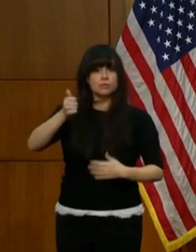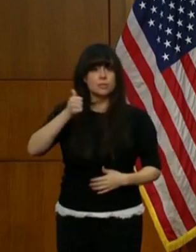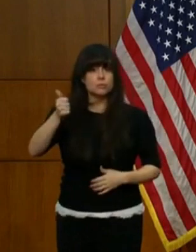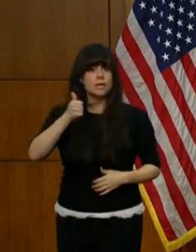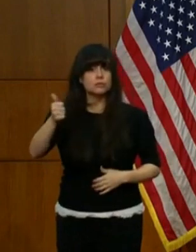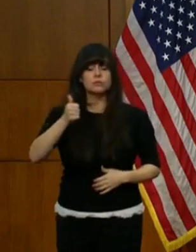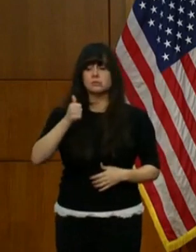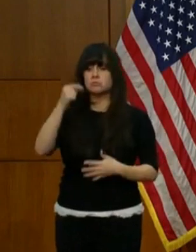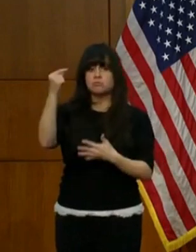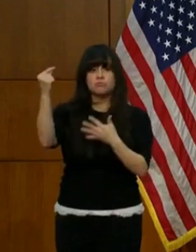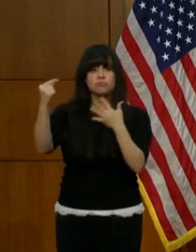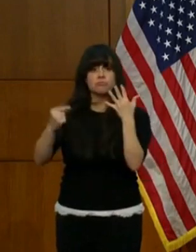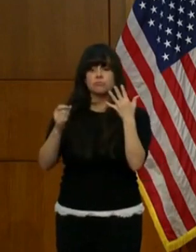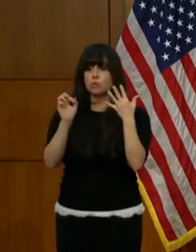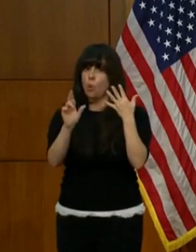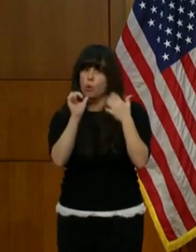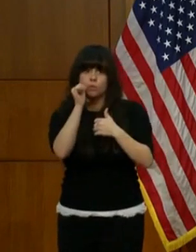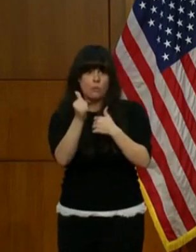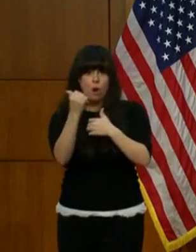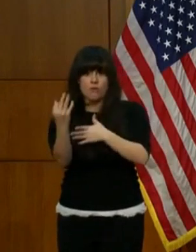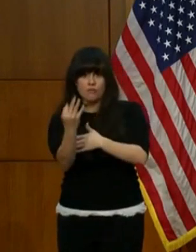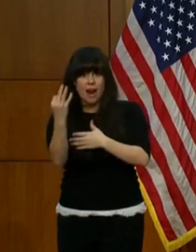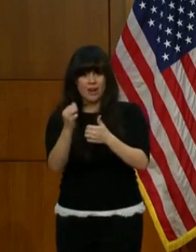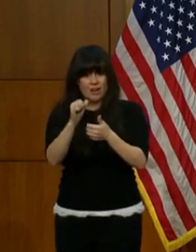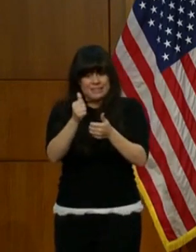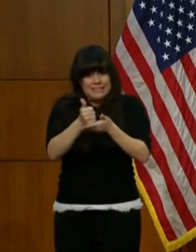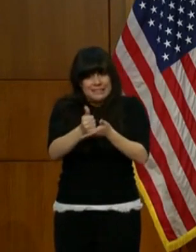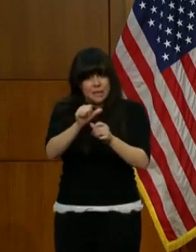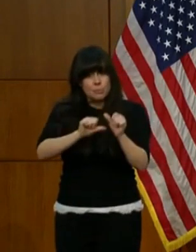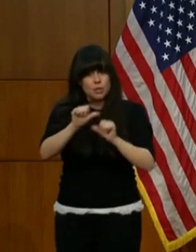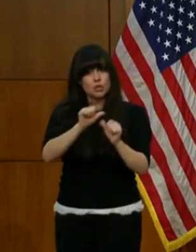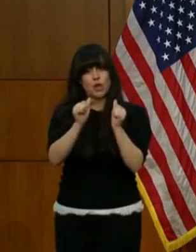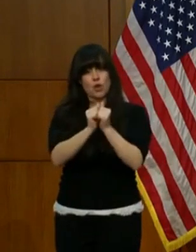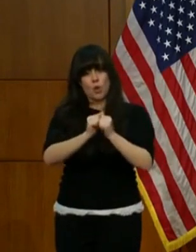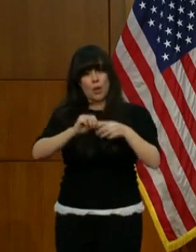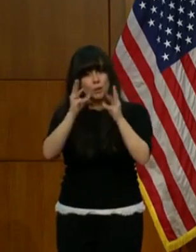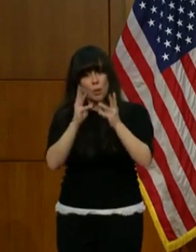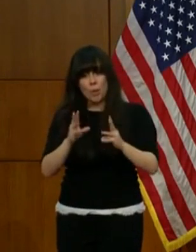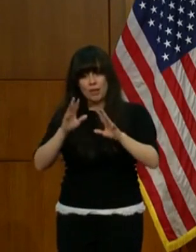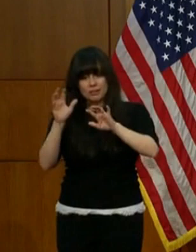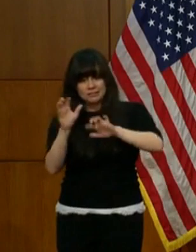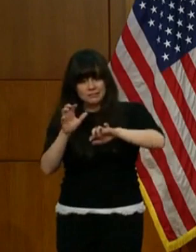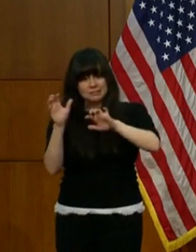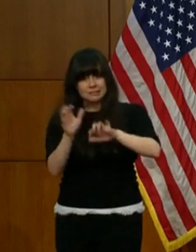whatever, or even tomorrow and Friday, helping each other when they're in need